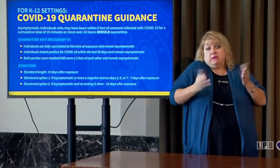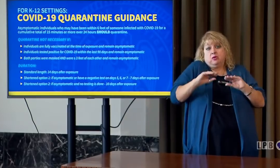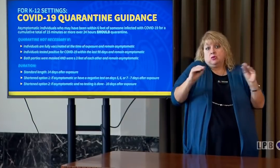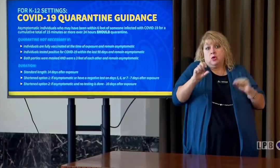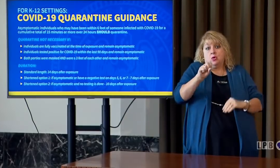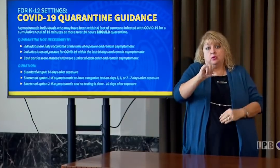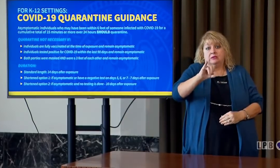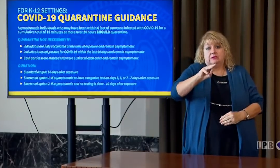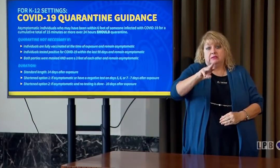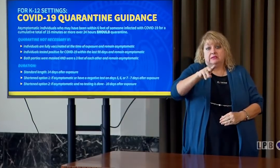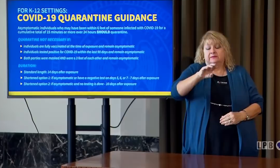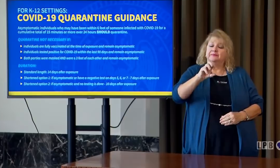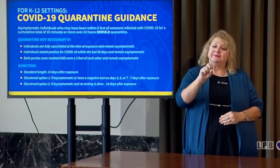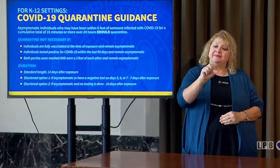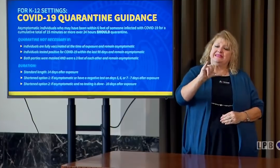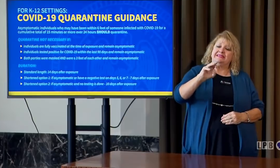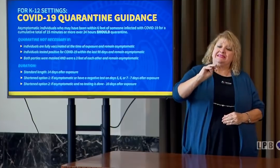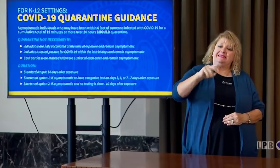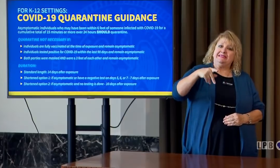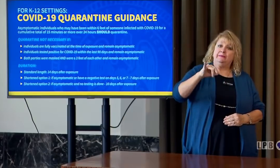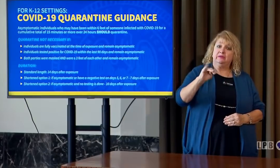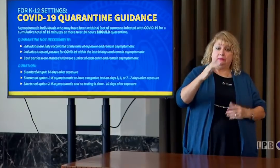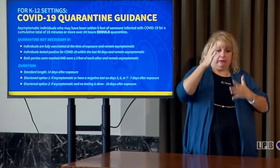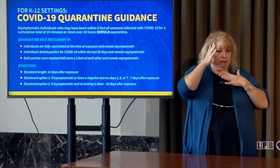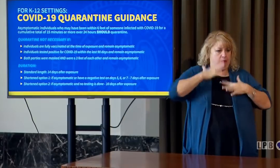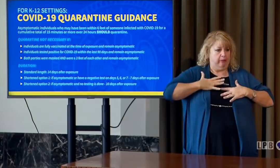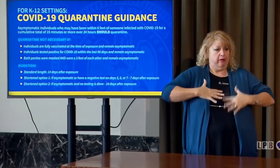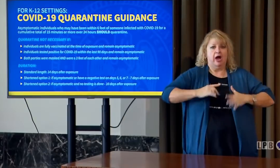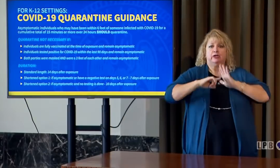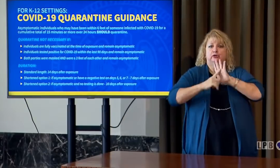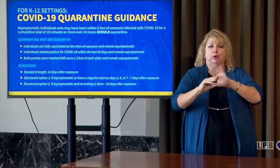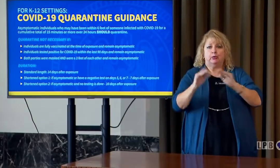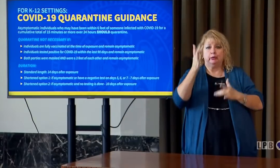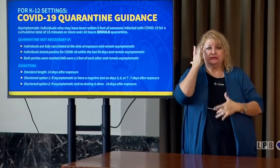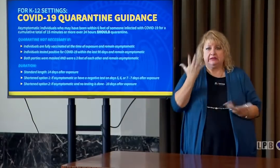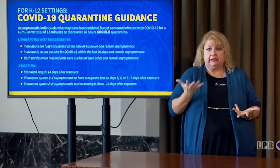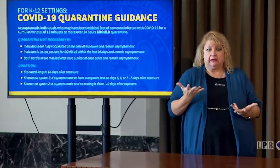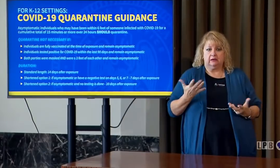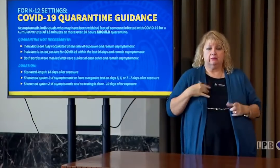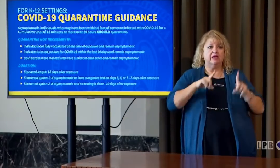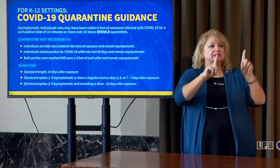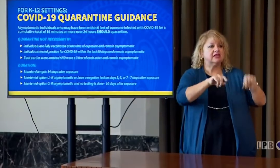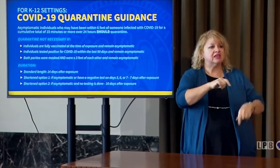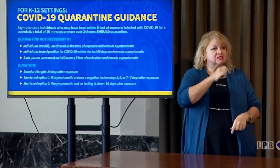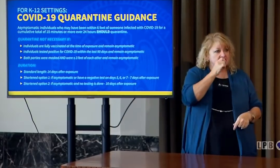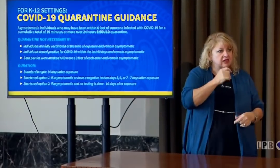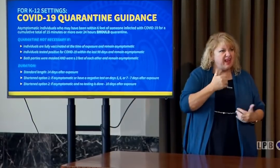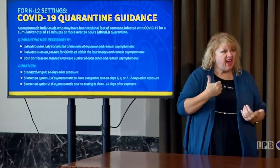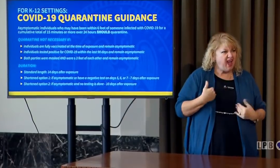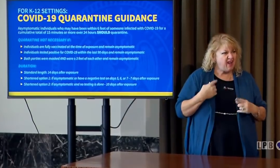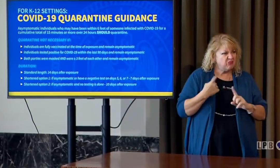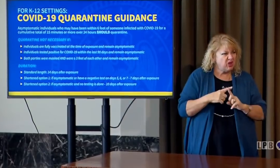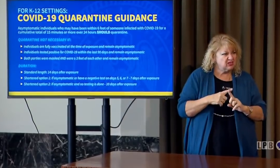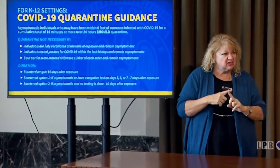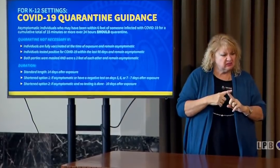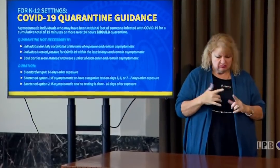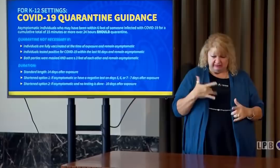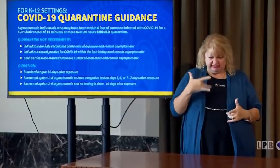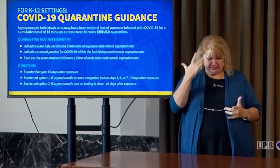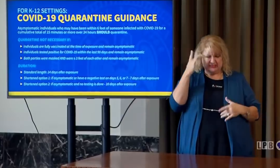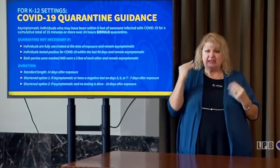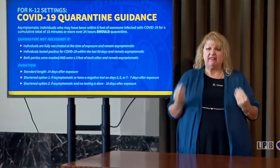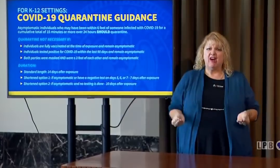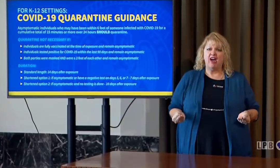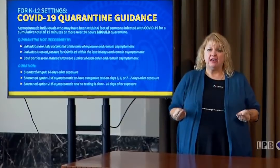That's why quarantine is important. And it's even more important in a school environment because you're sitting next to people for 7 or 8 hours a day, and